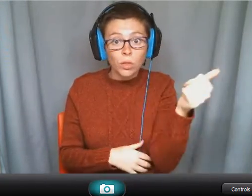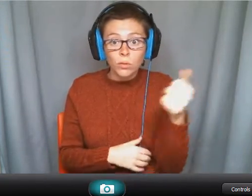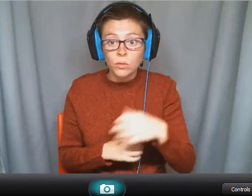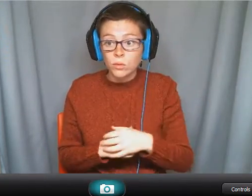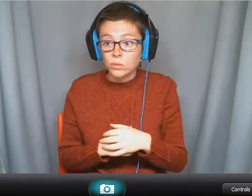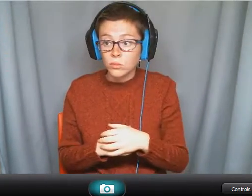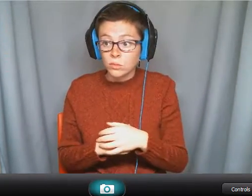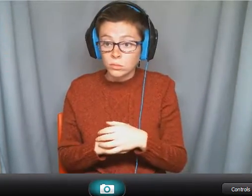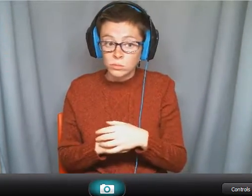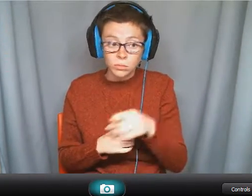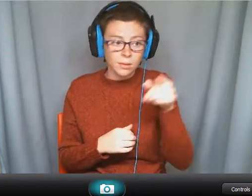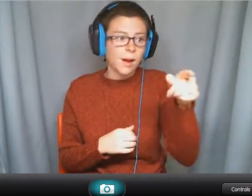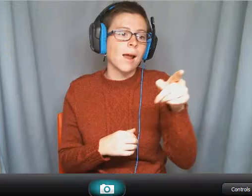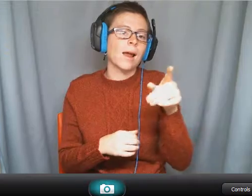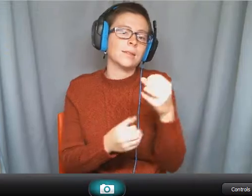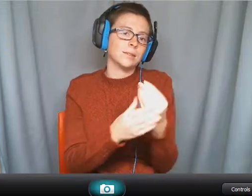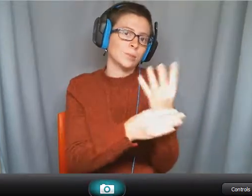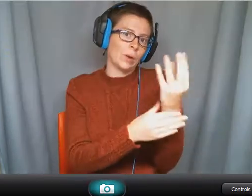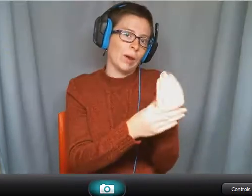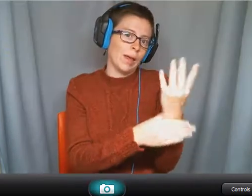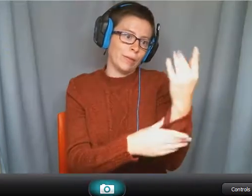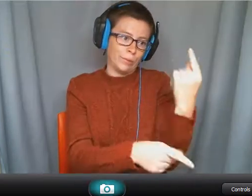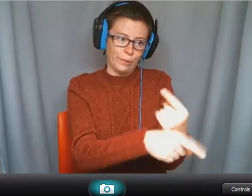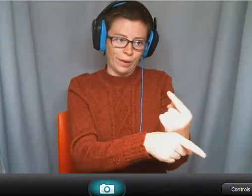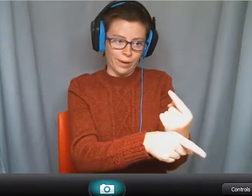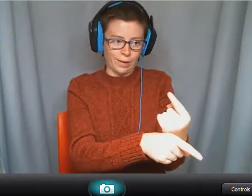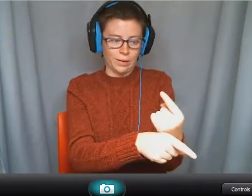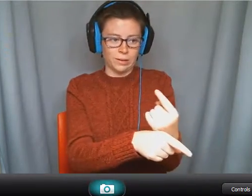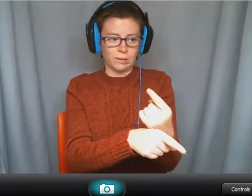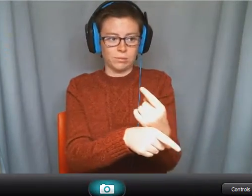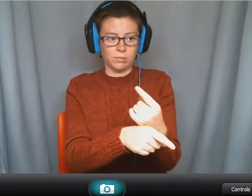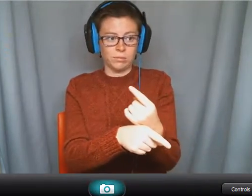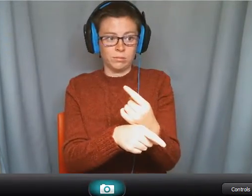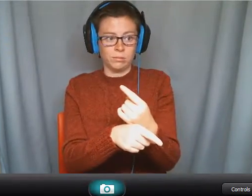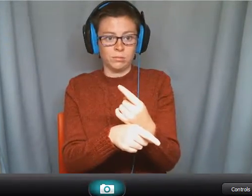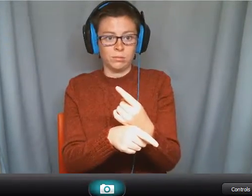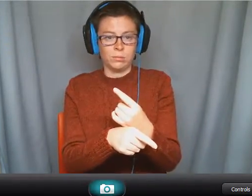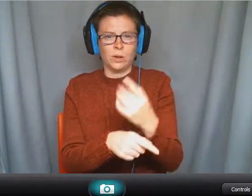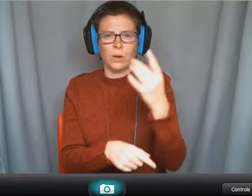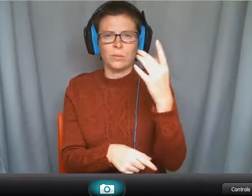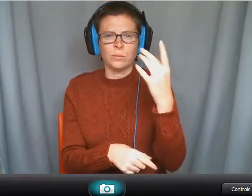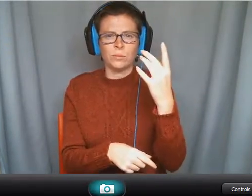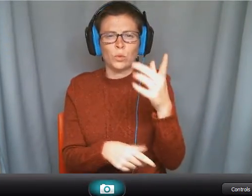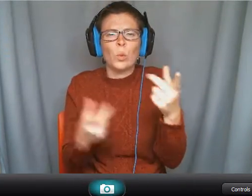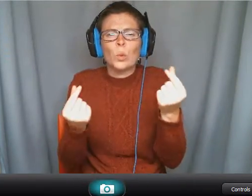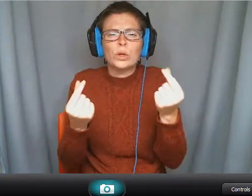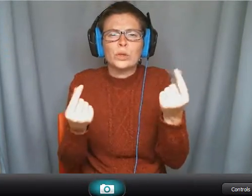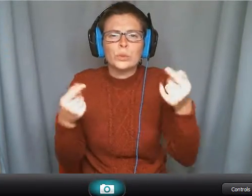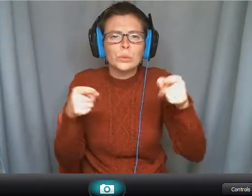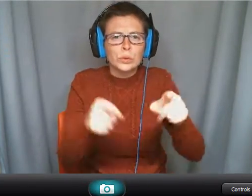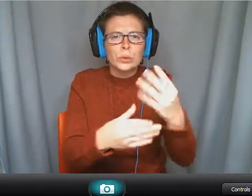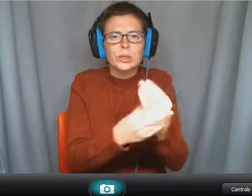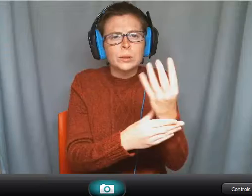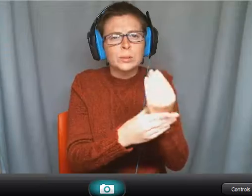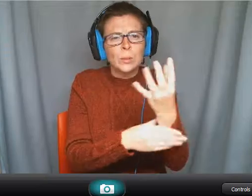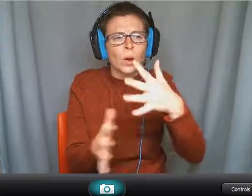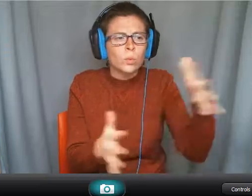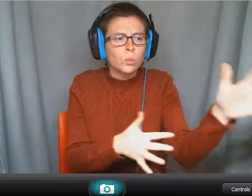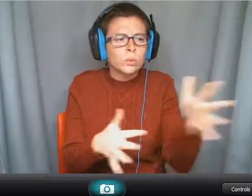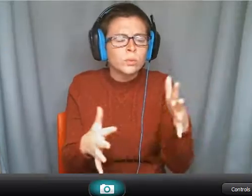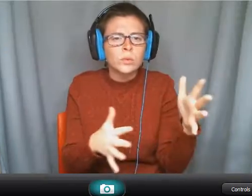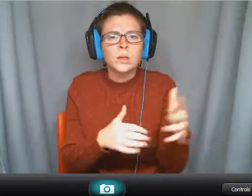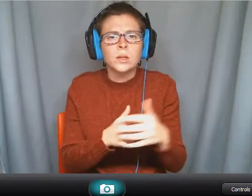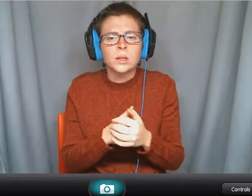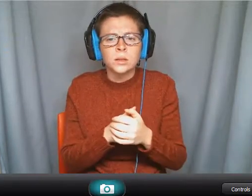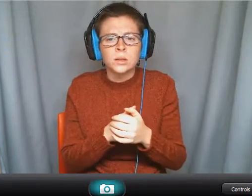do? Why is it so windy? Is the wind good in the springtime? Yeah. Sure, it's good in the springtime. A little